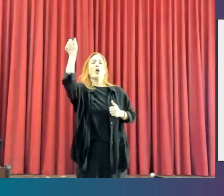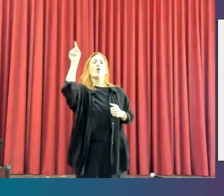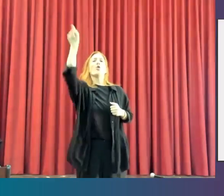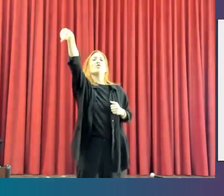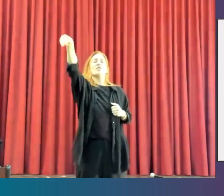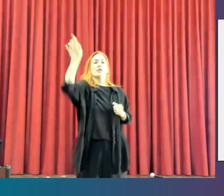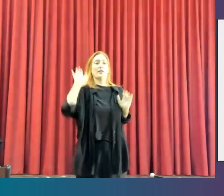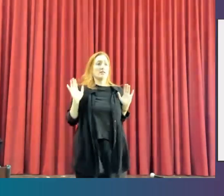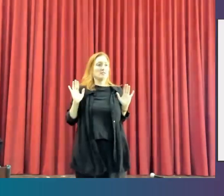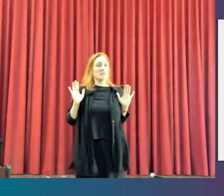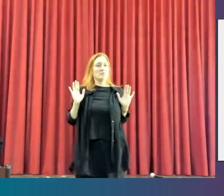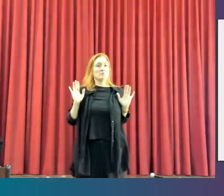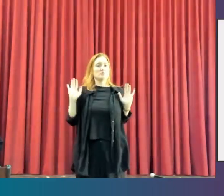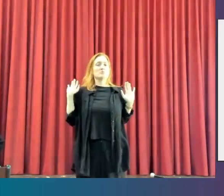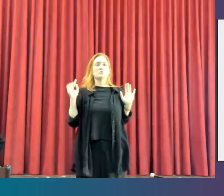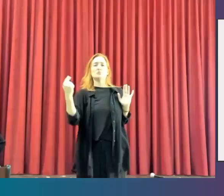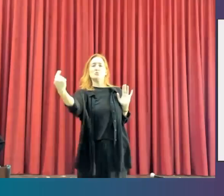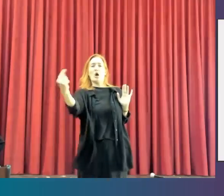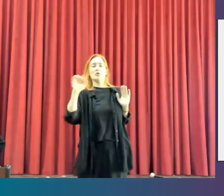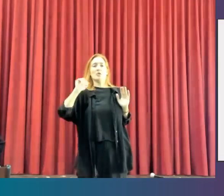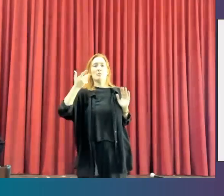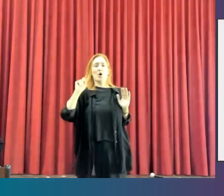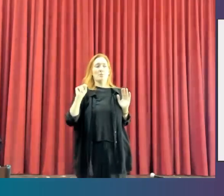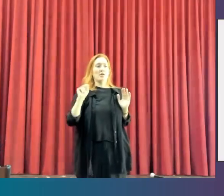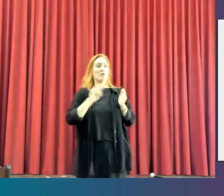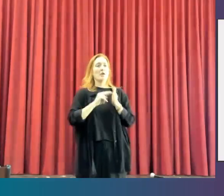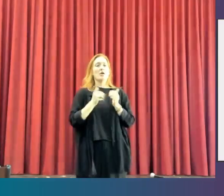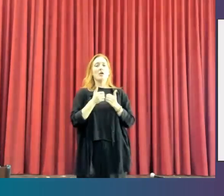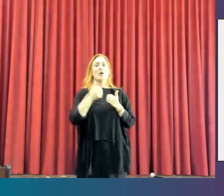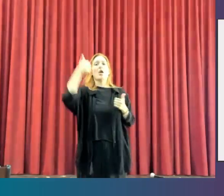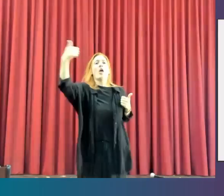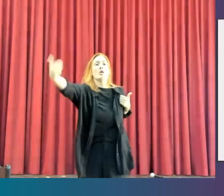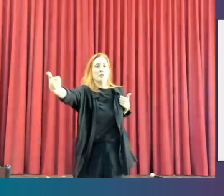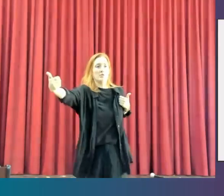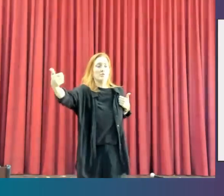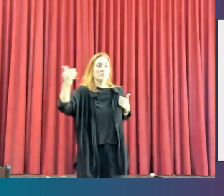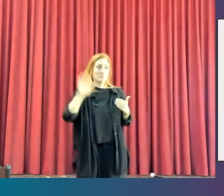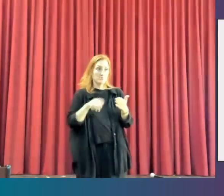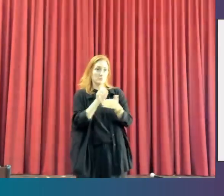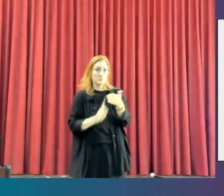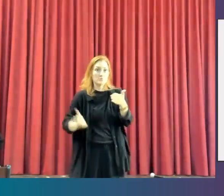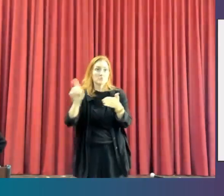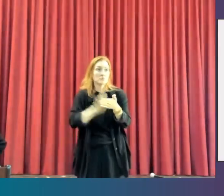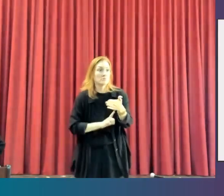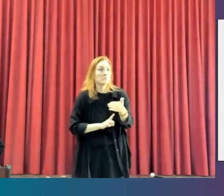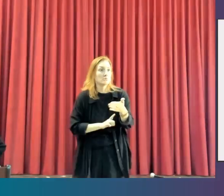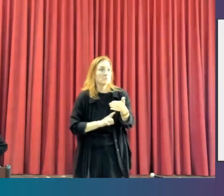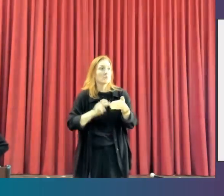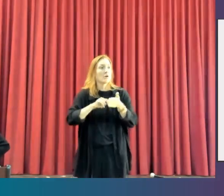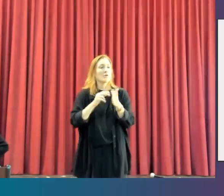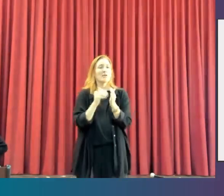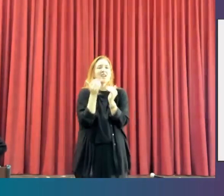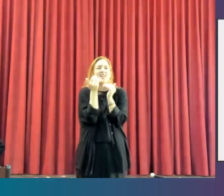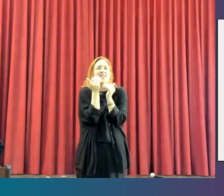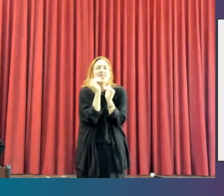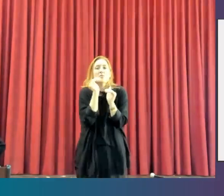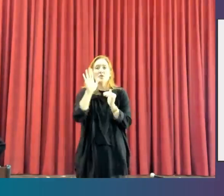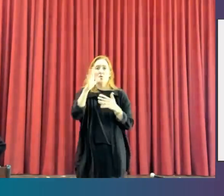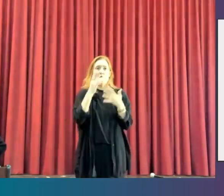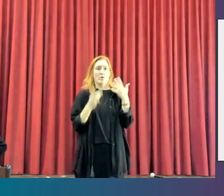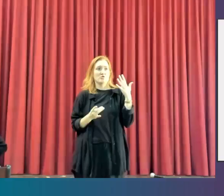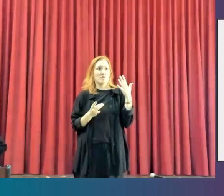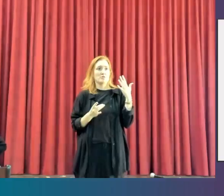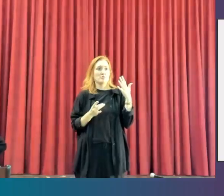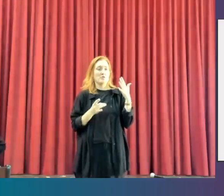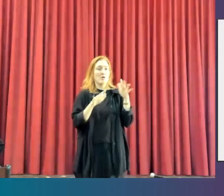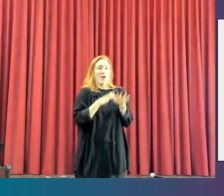That would be an example of familial status discrimination because it's limiting their housing choice.